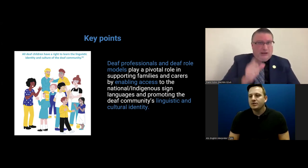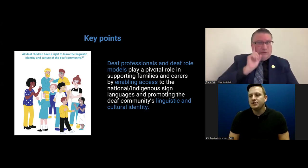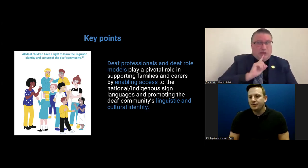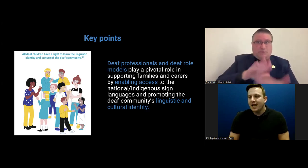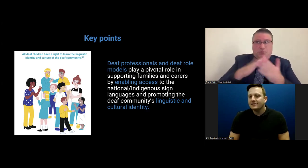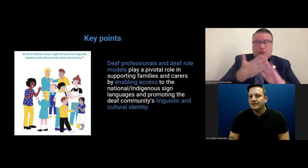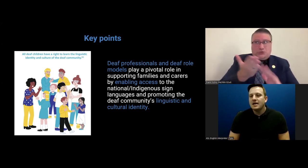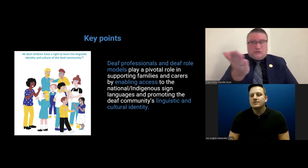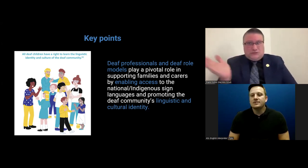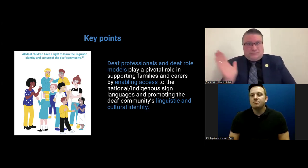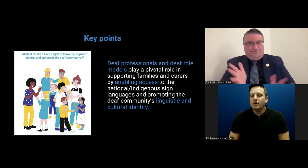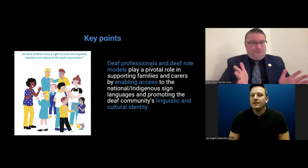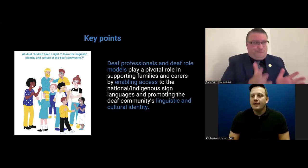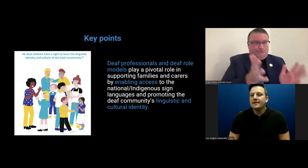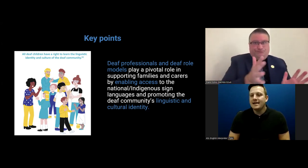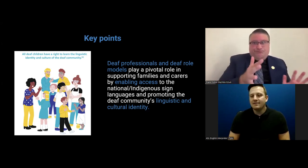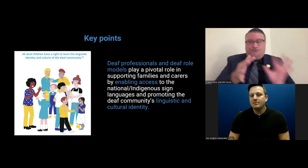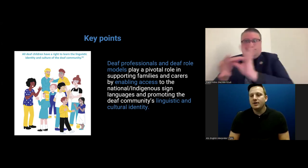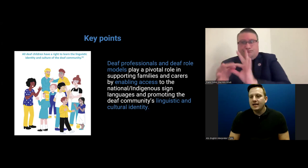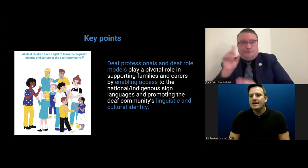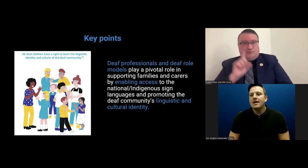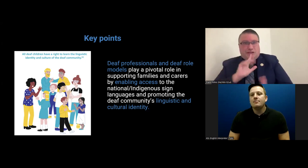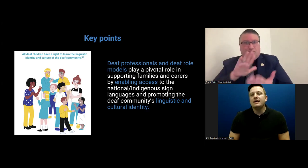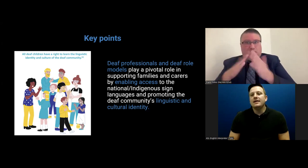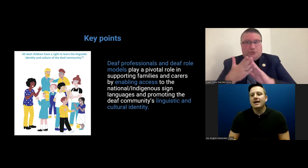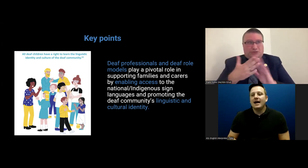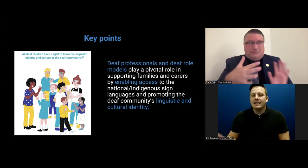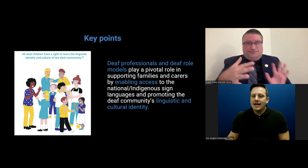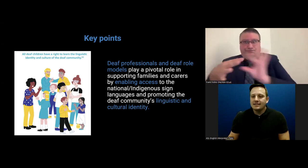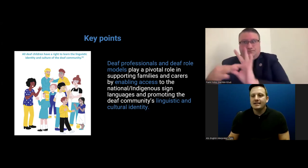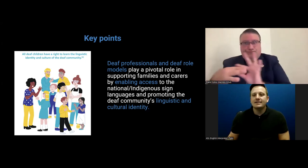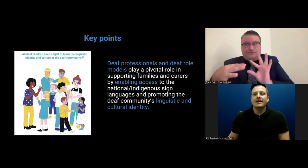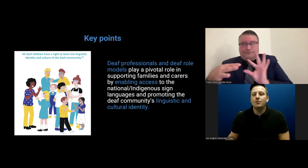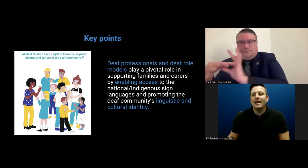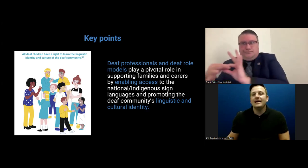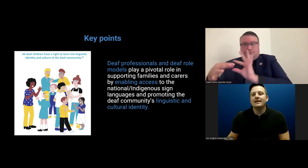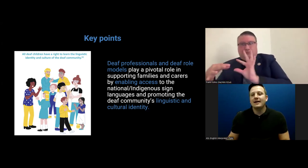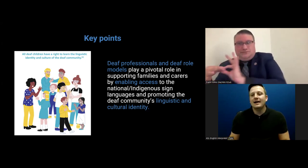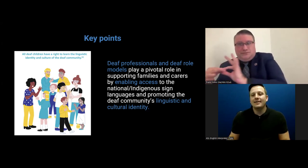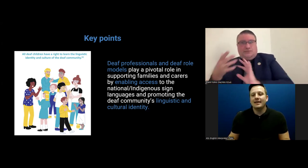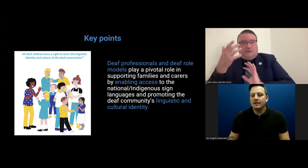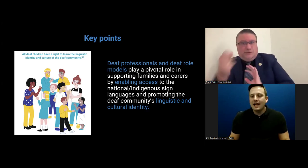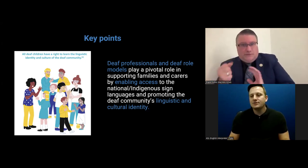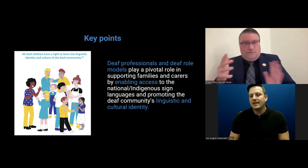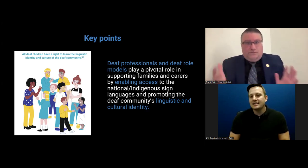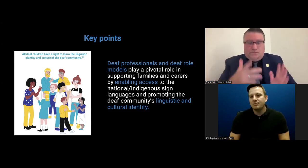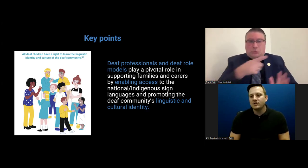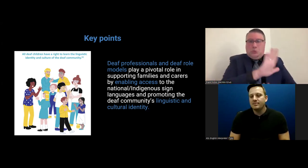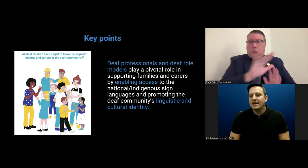to do that. So it's important that the deaf community be connected in a way that allows for that support to be